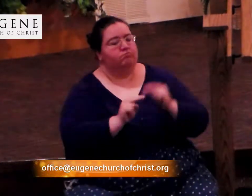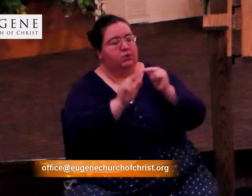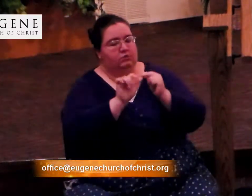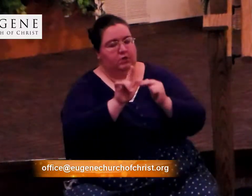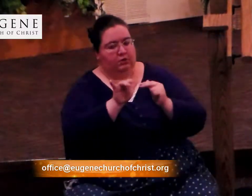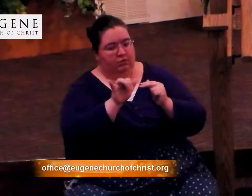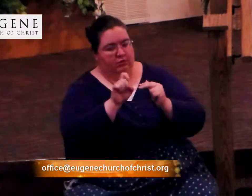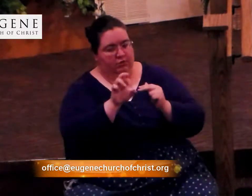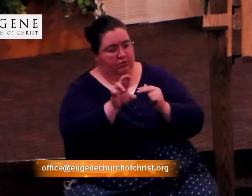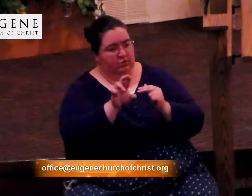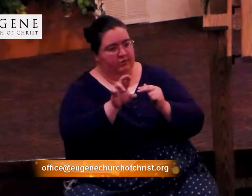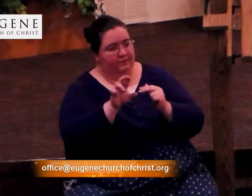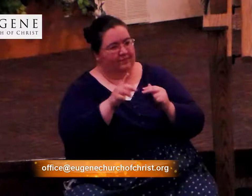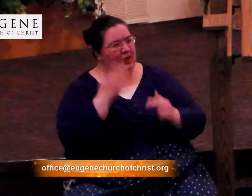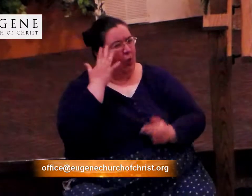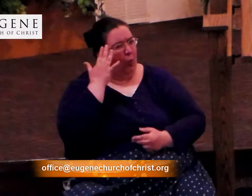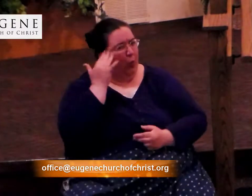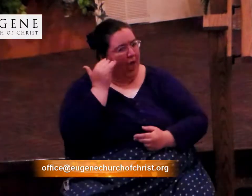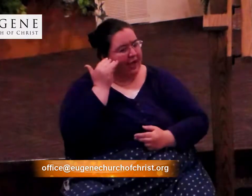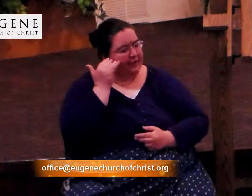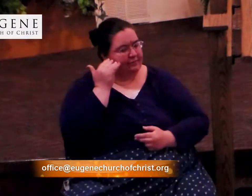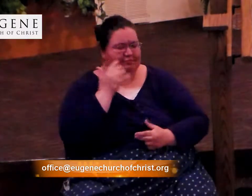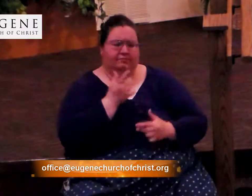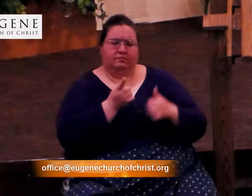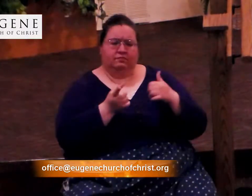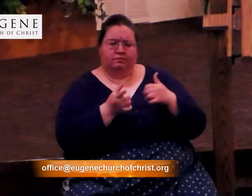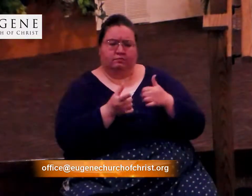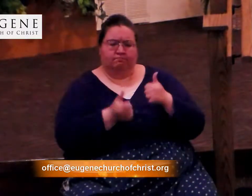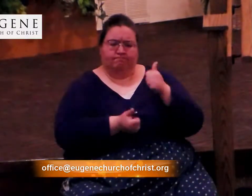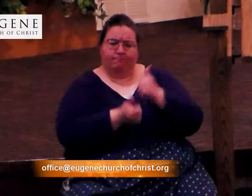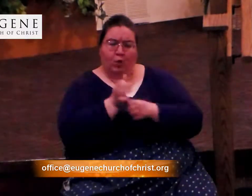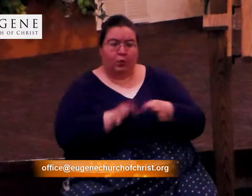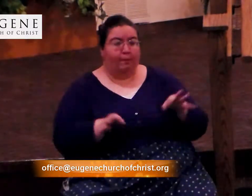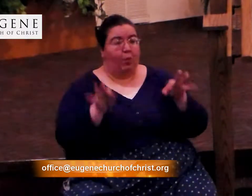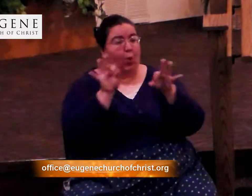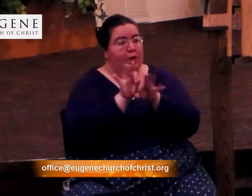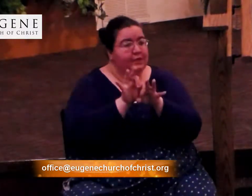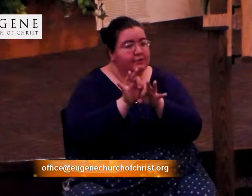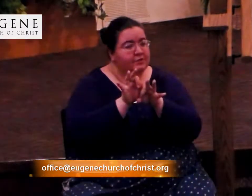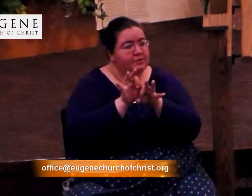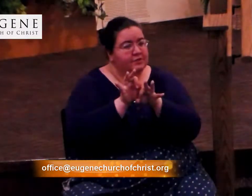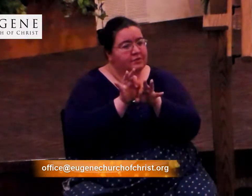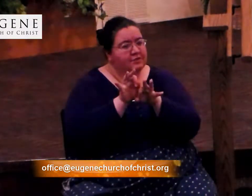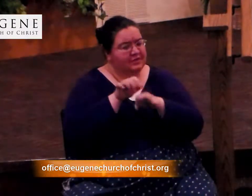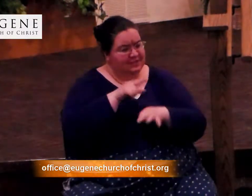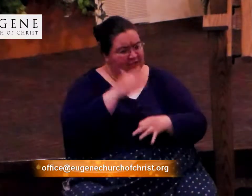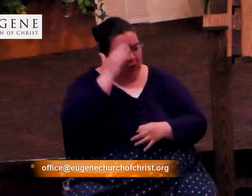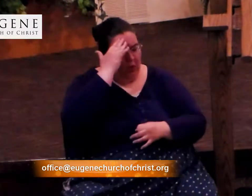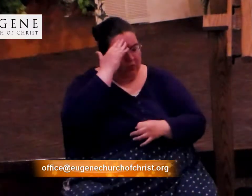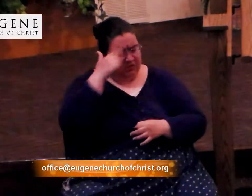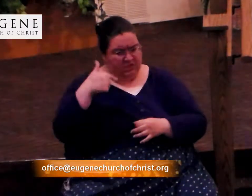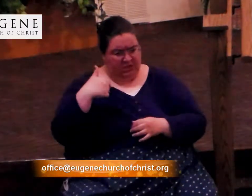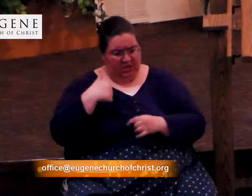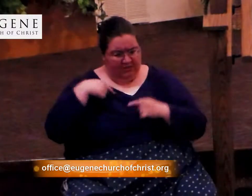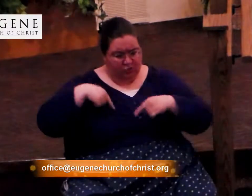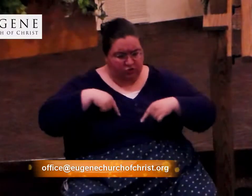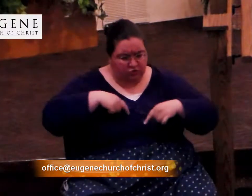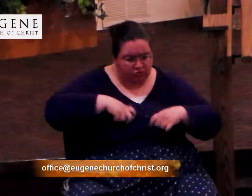the reason this land is going to come to his offspring down the road is because God is present in his life. God is present in this